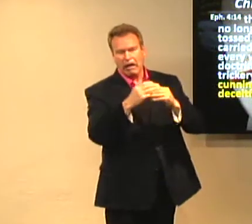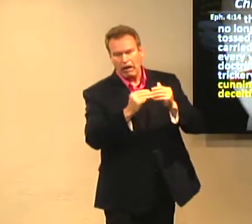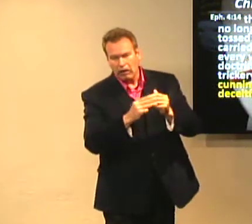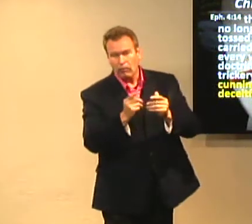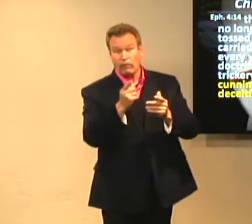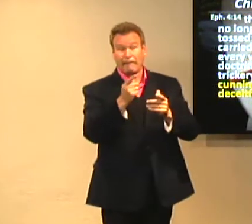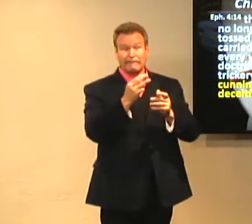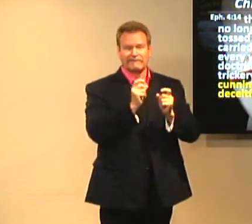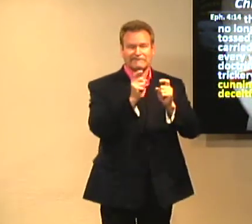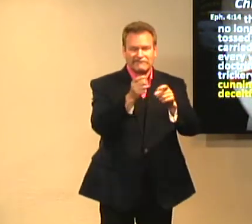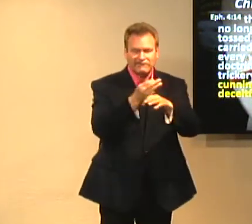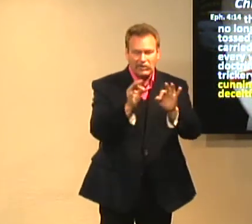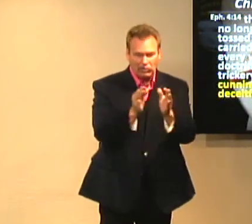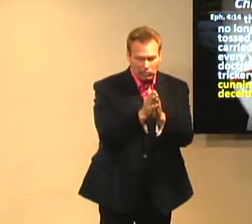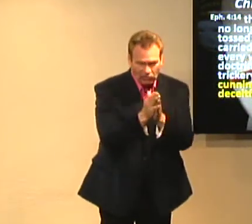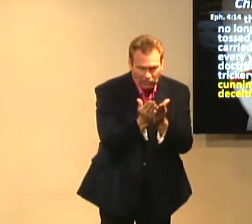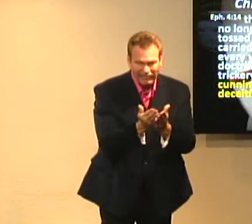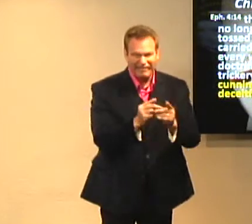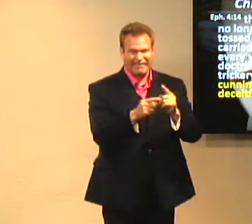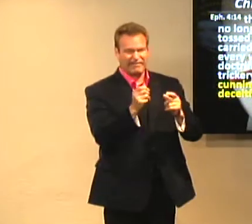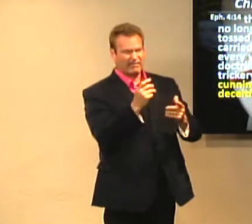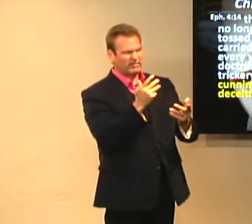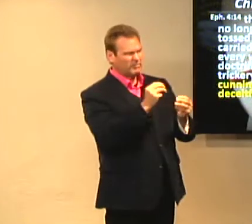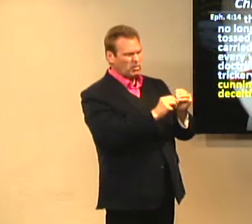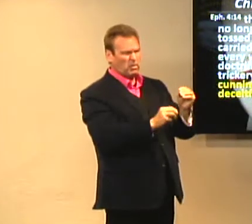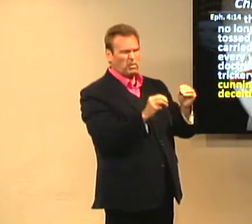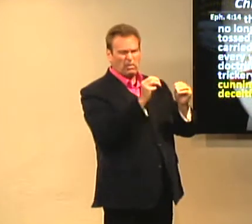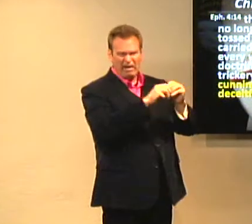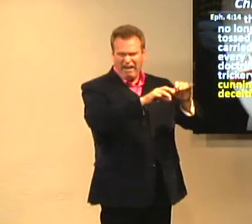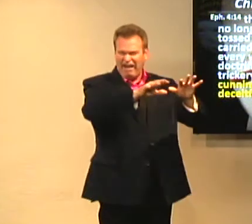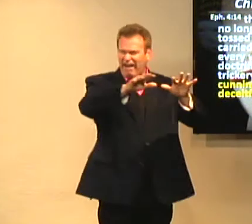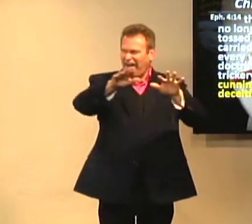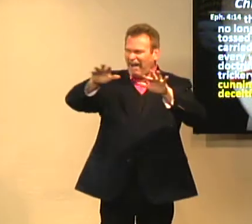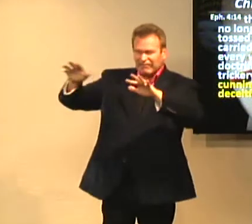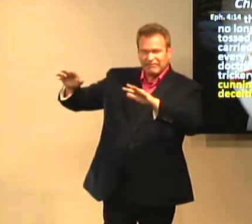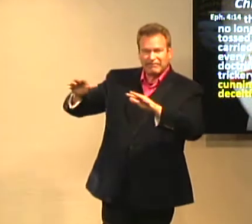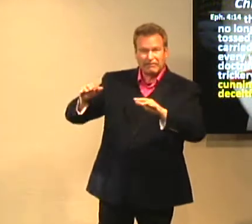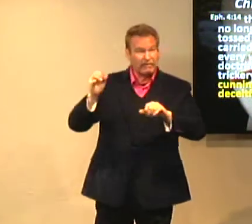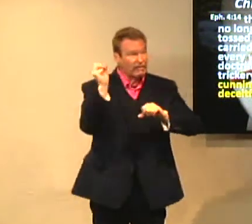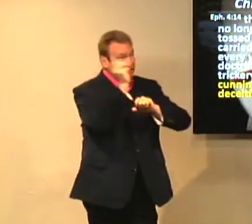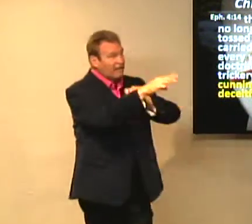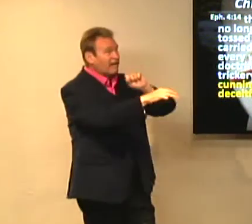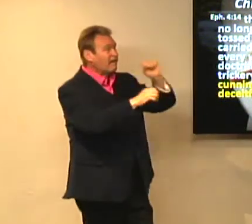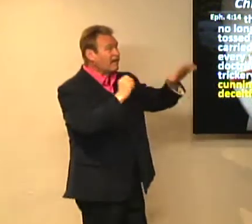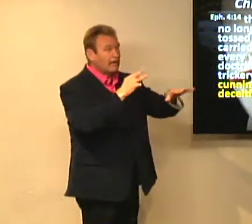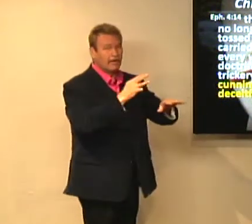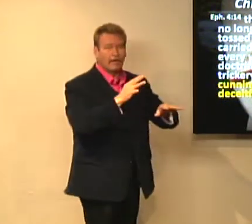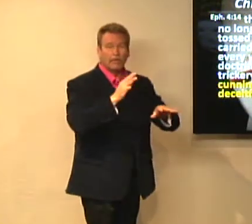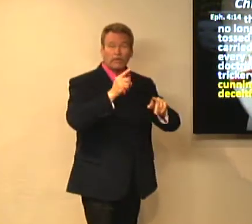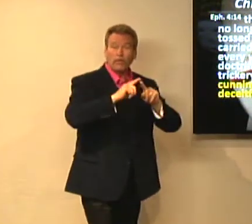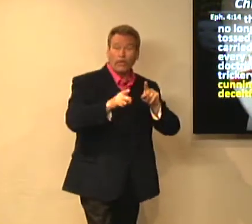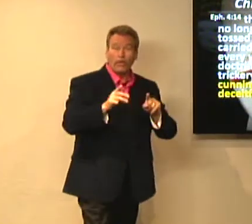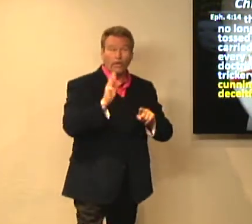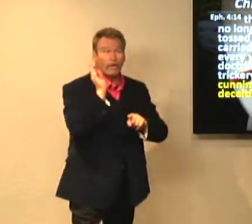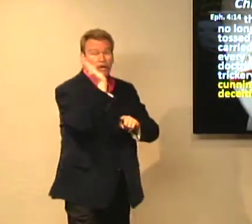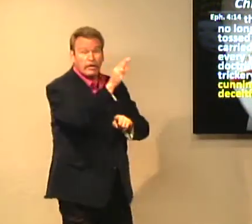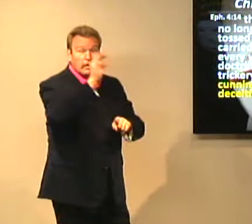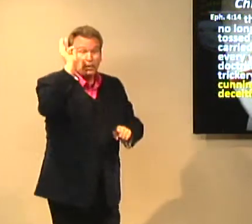they promised that they're going to do all these good works, and they said that they're going to give you something in addition because